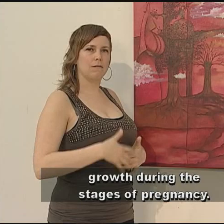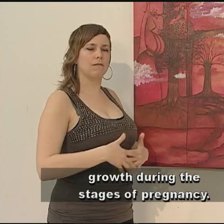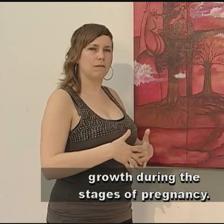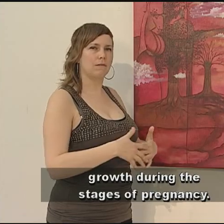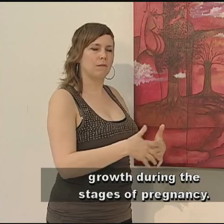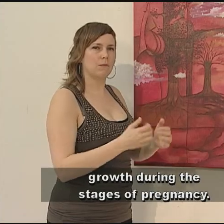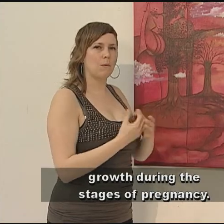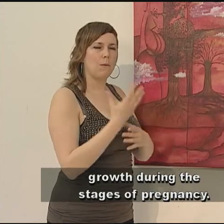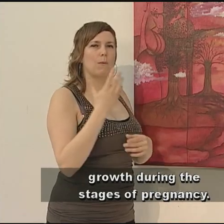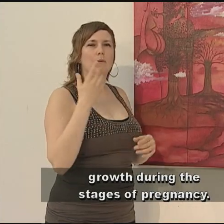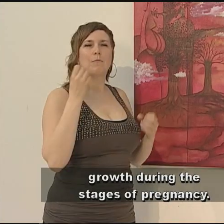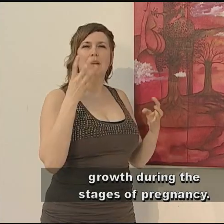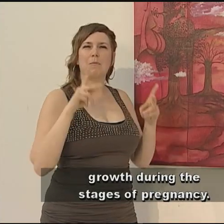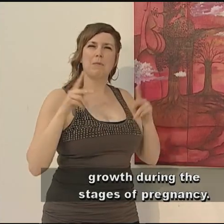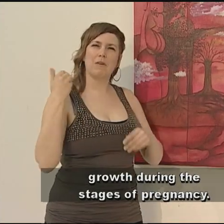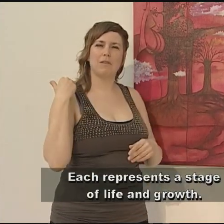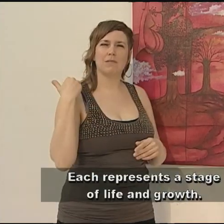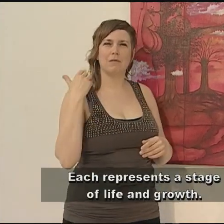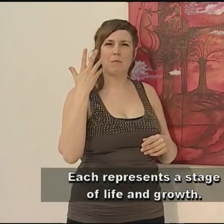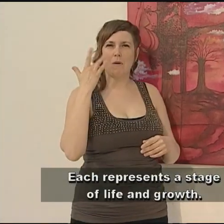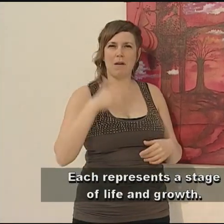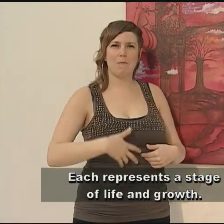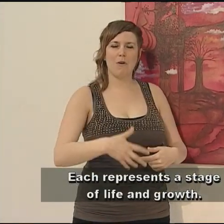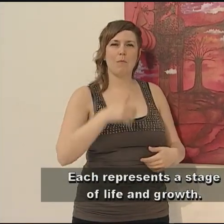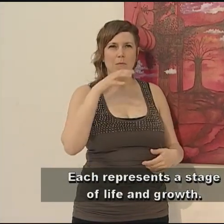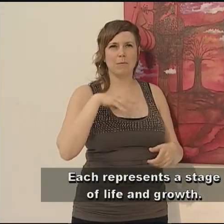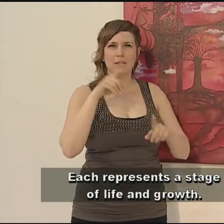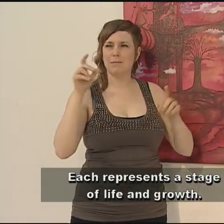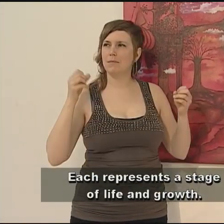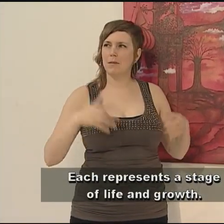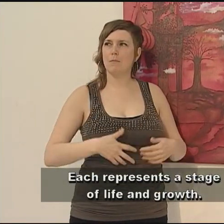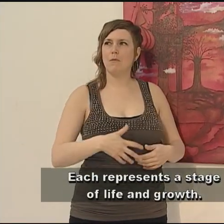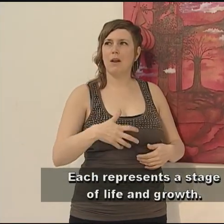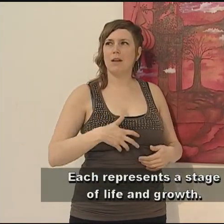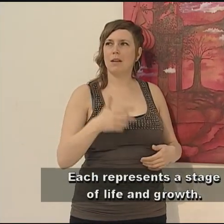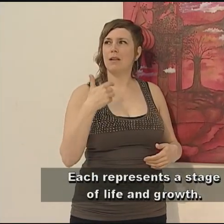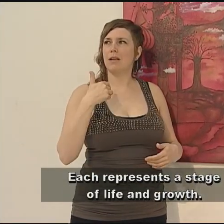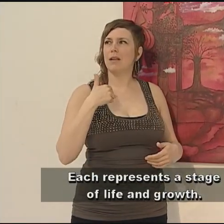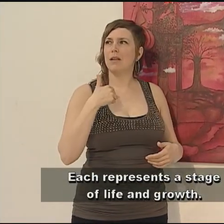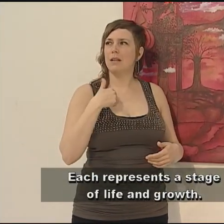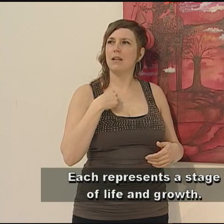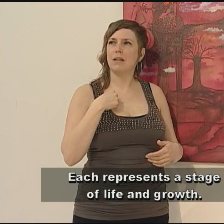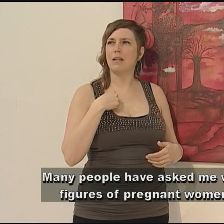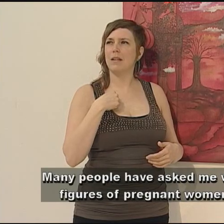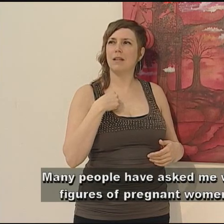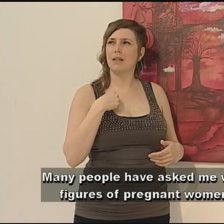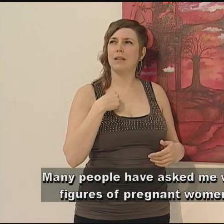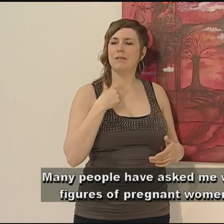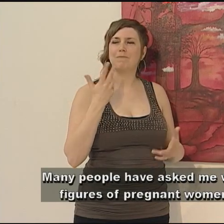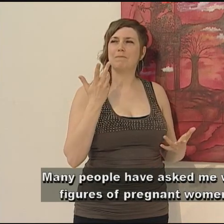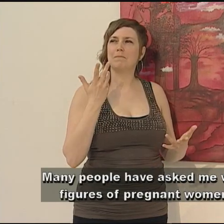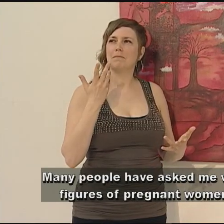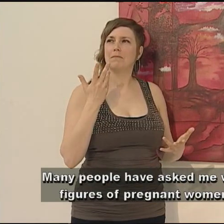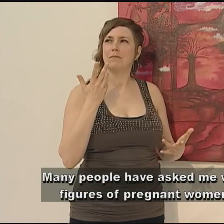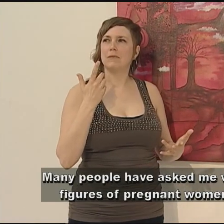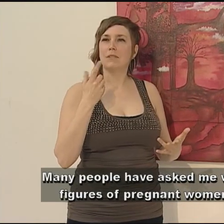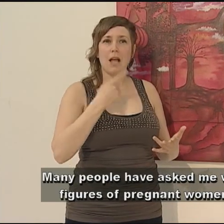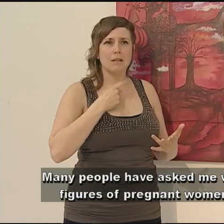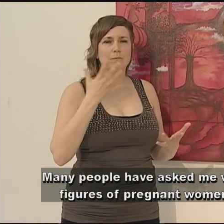her growth during the stages of pregnancy. Each represents a stage of life and growth. Many people have asked me